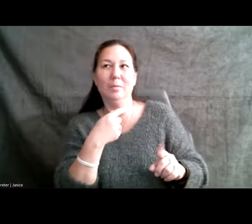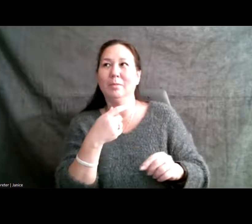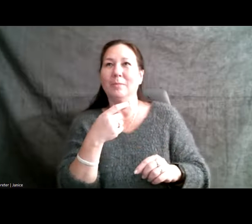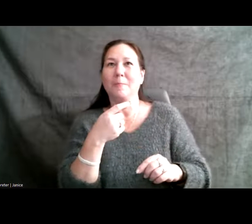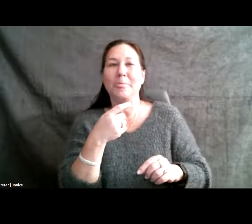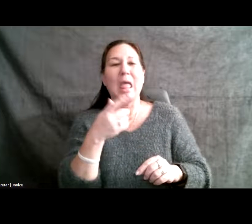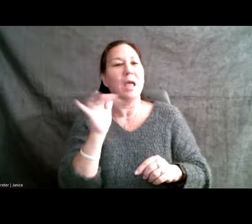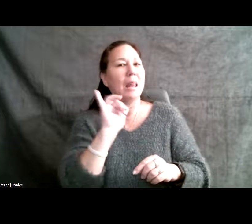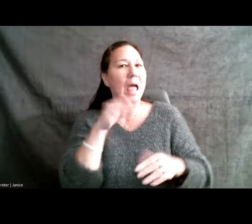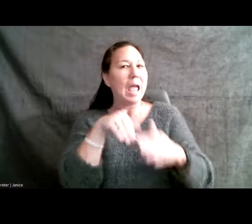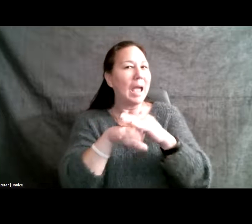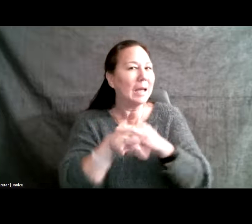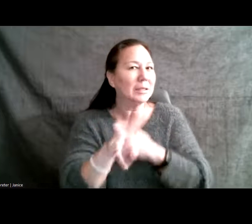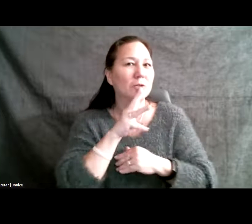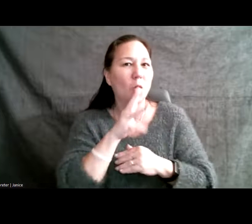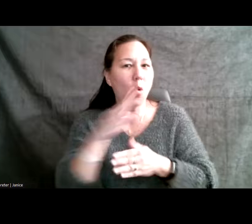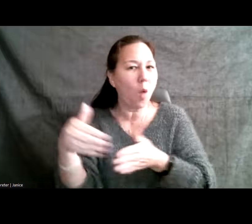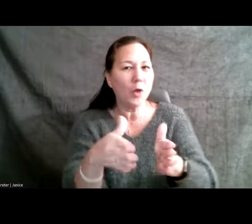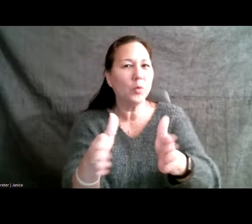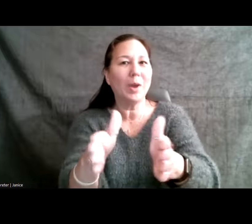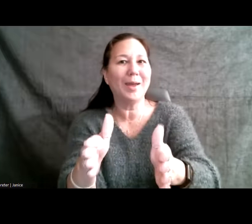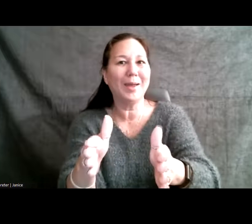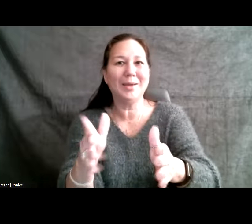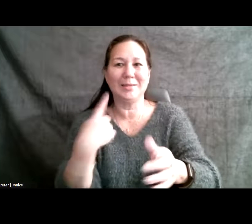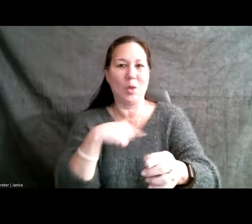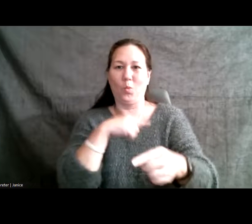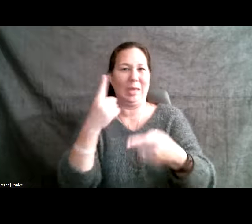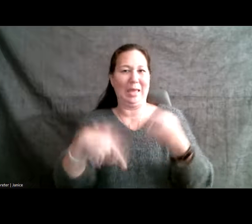to fish that are either polluted or no longer